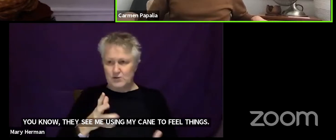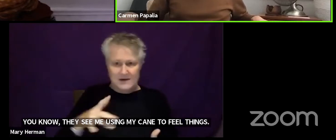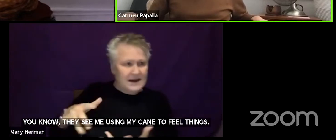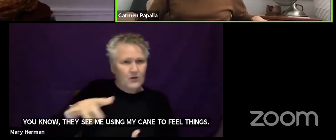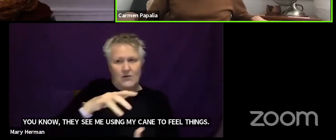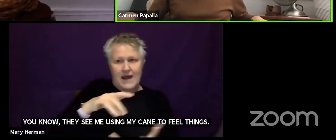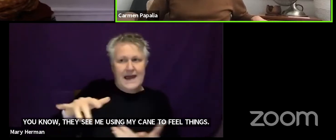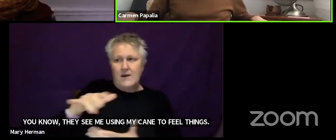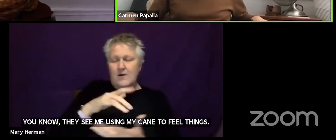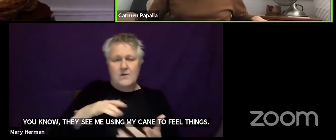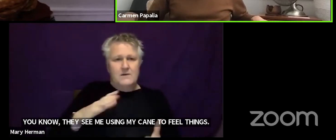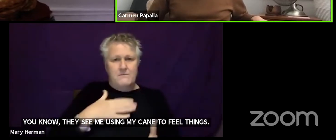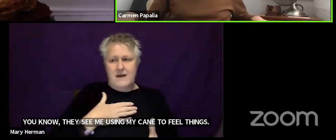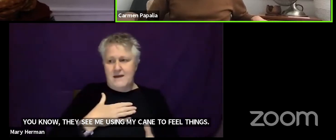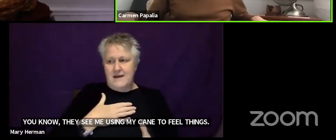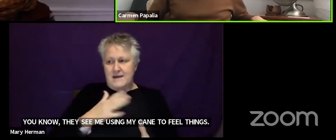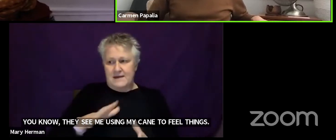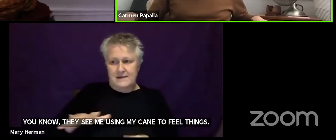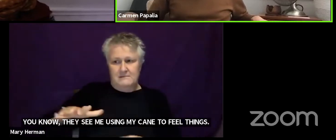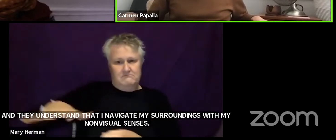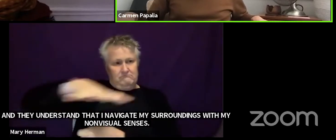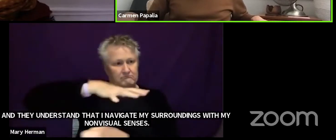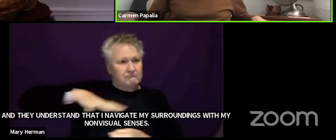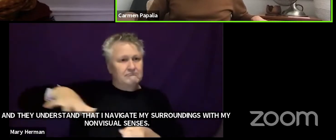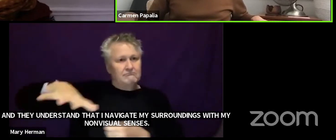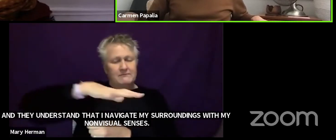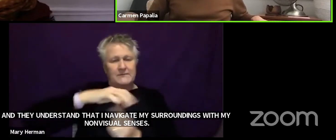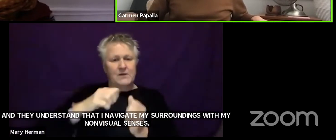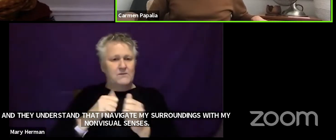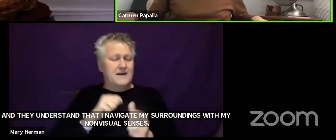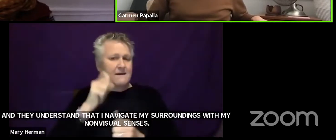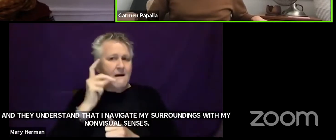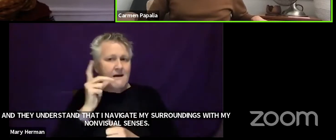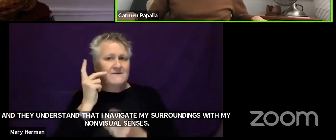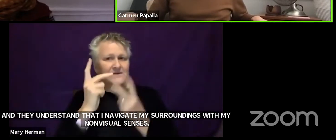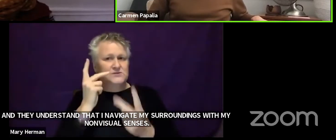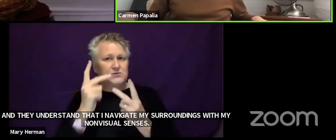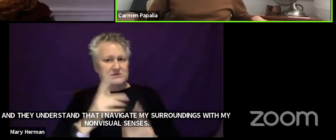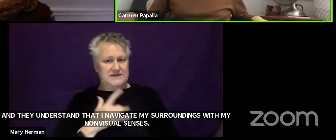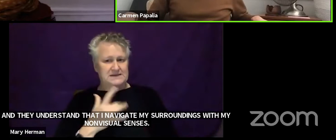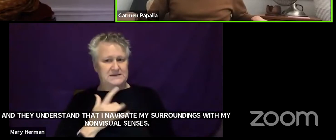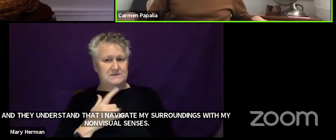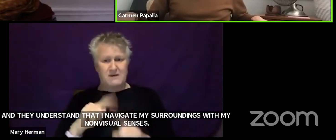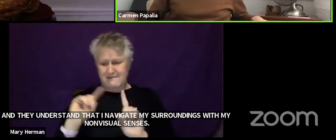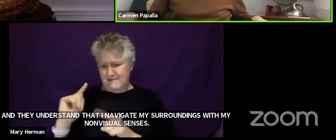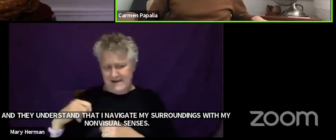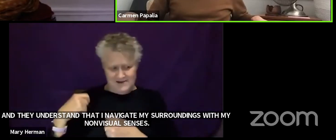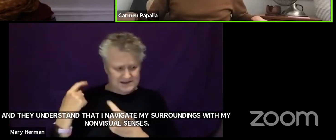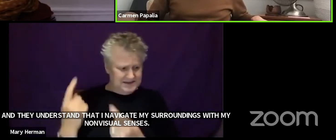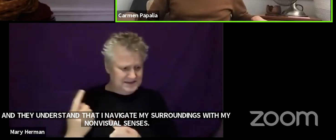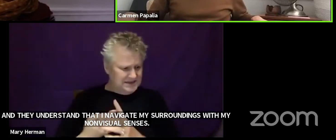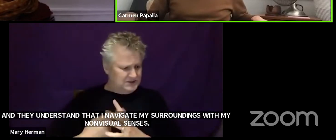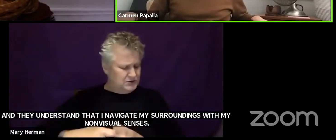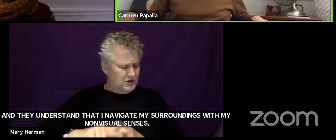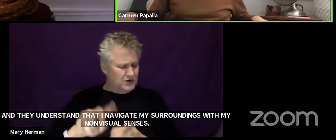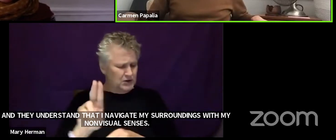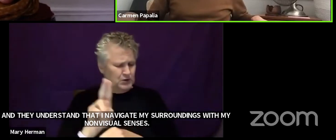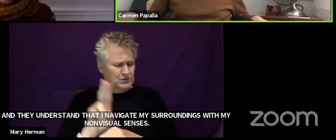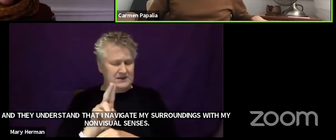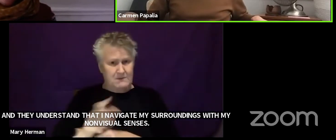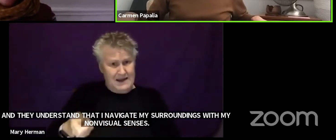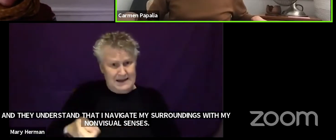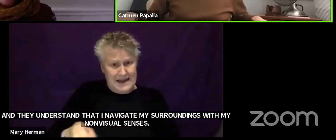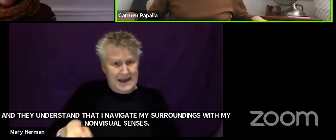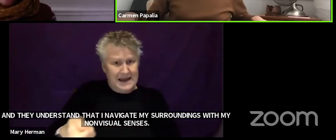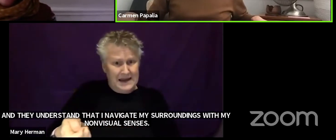non-visual senses. But ever since I started using a cane, I've modified it too, and I've